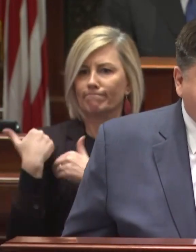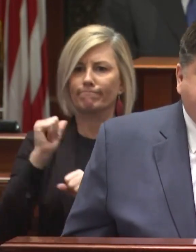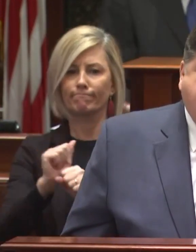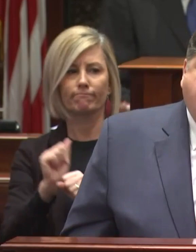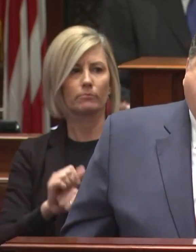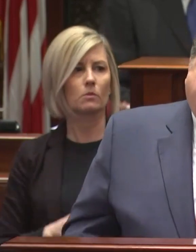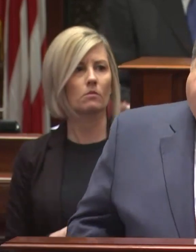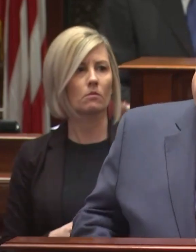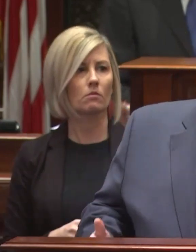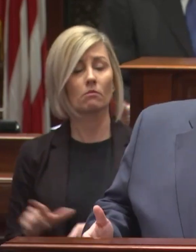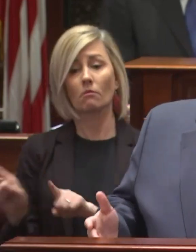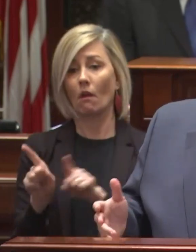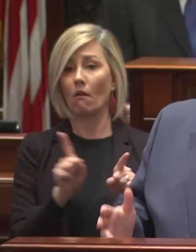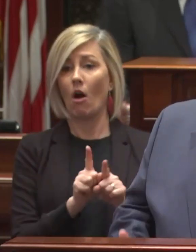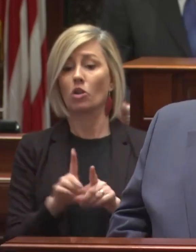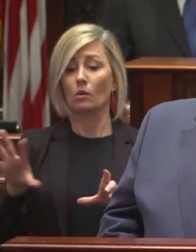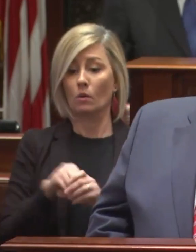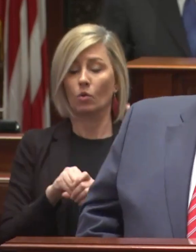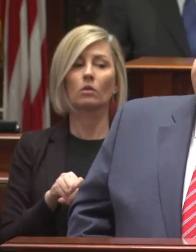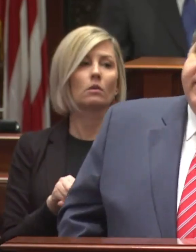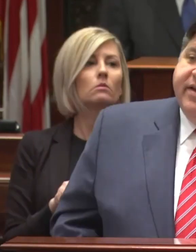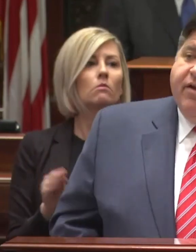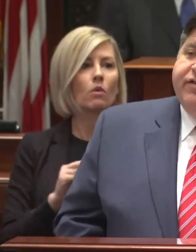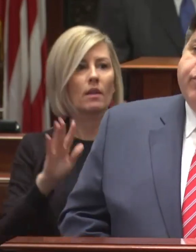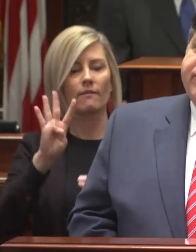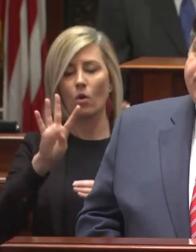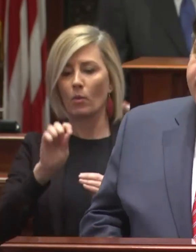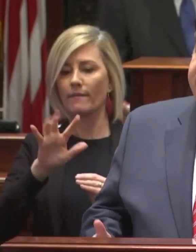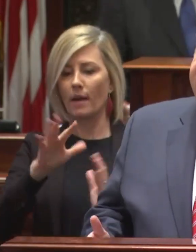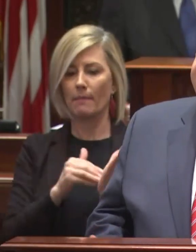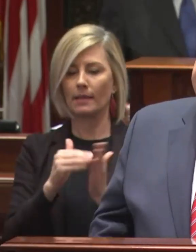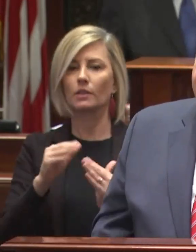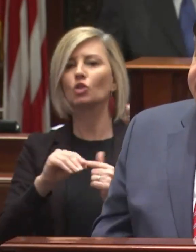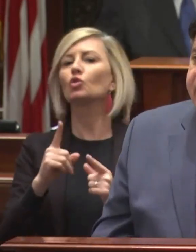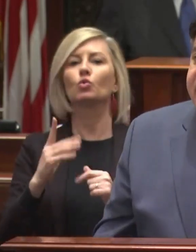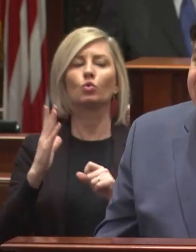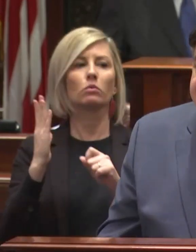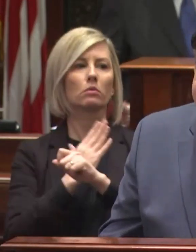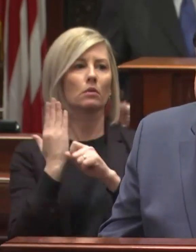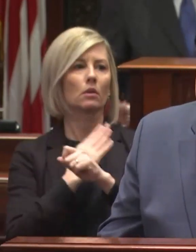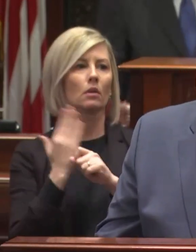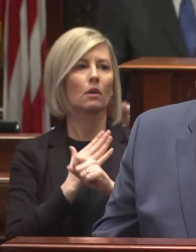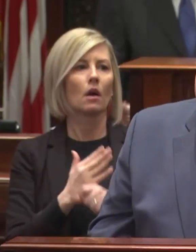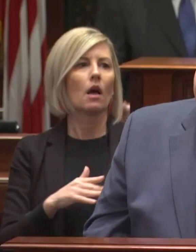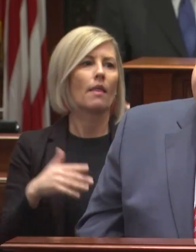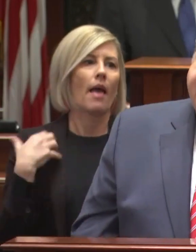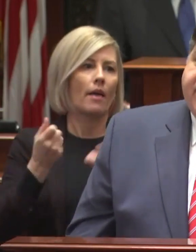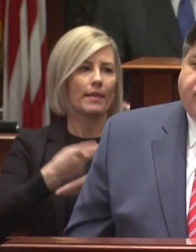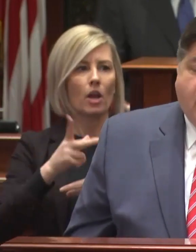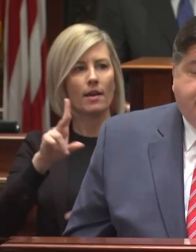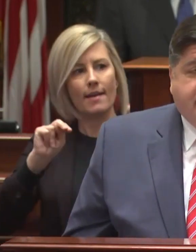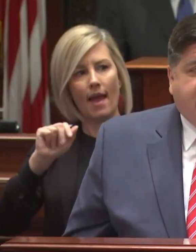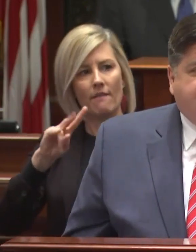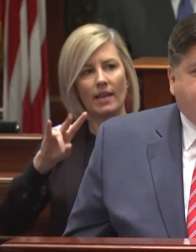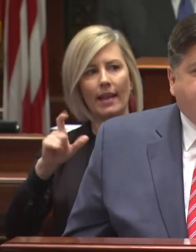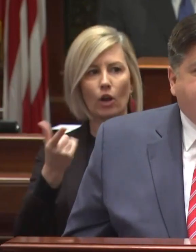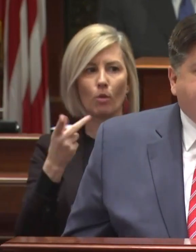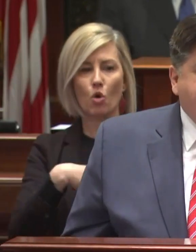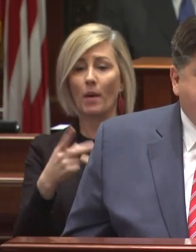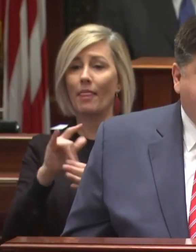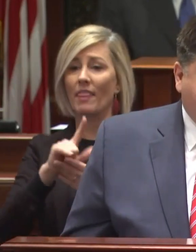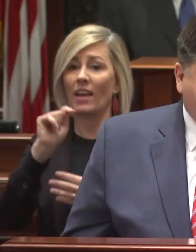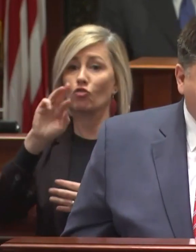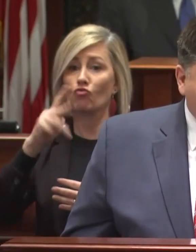job. We also budgeted $4.5 million to restore the Vital Healthcare Navigator program that the Trump